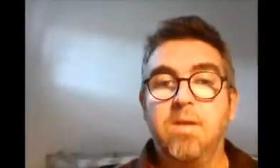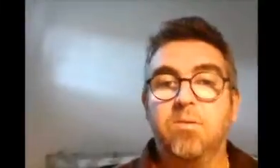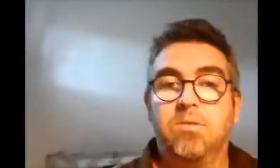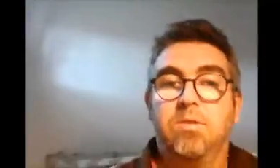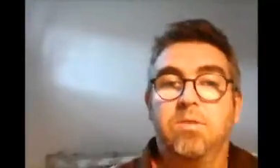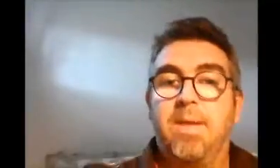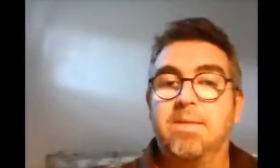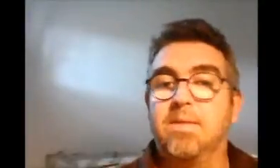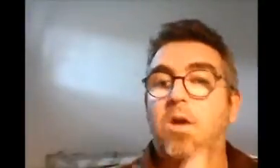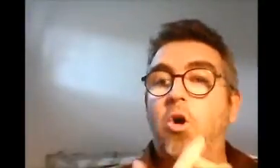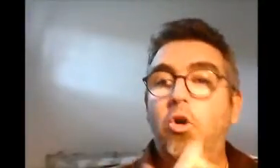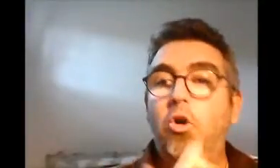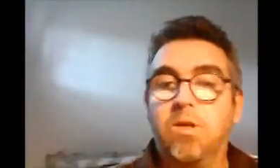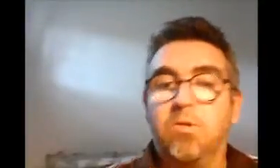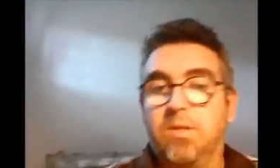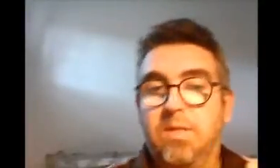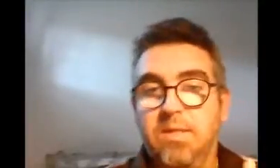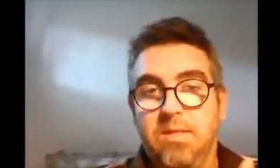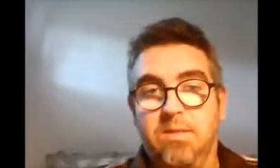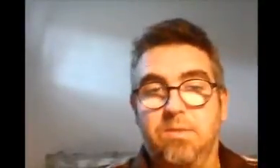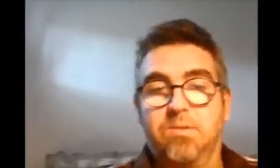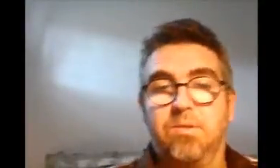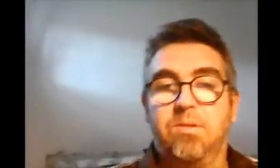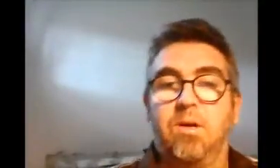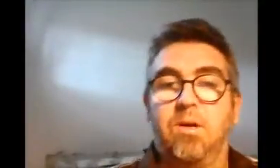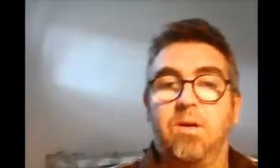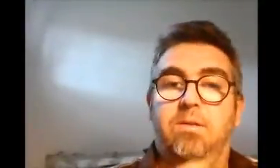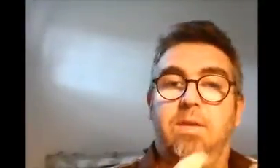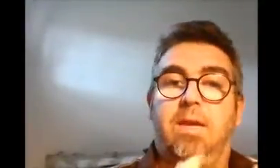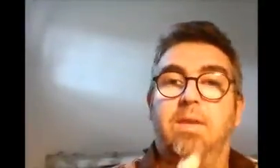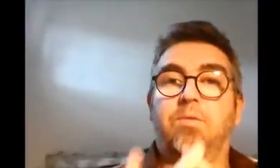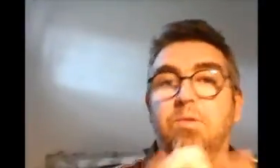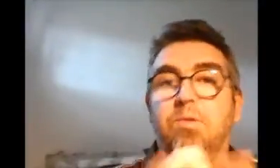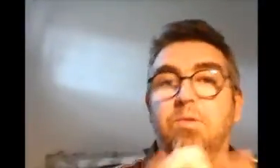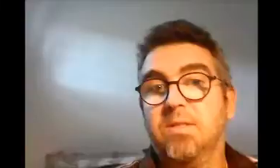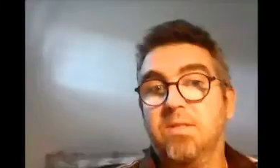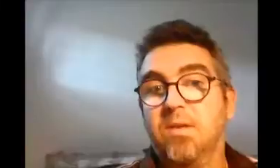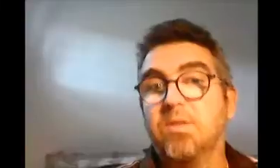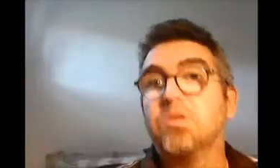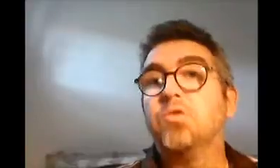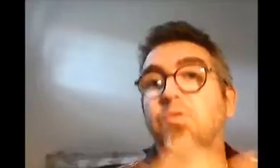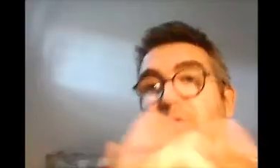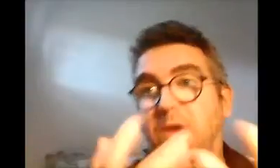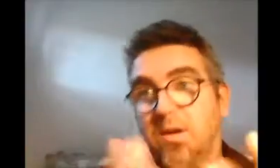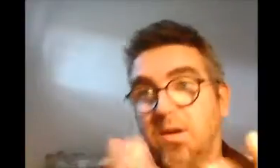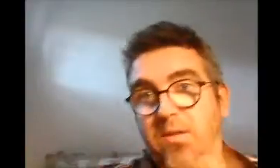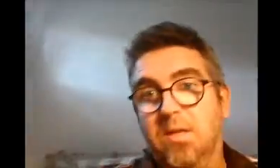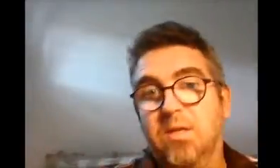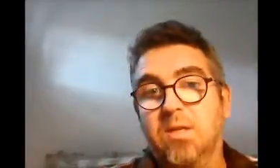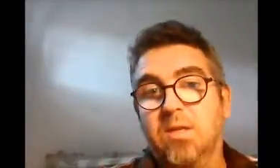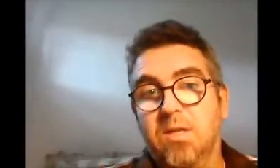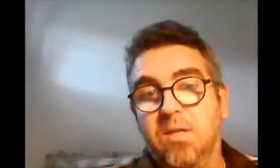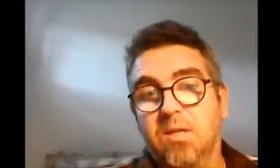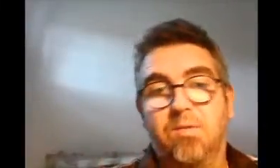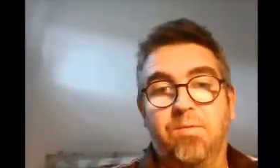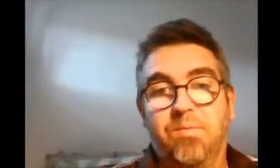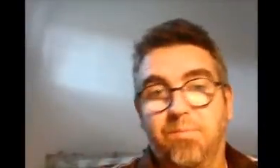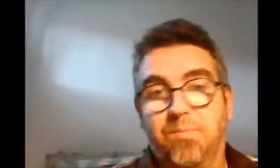angle depends only on the distance to the star, and of course if the star is too far for